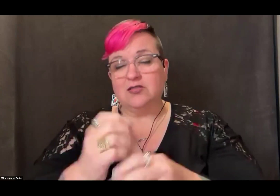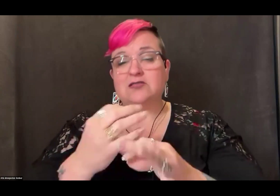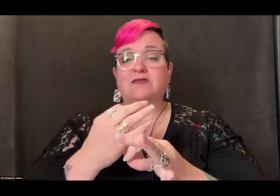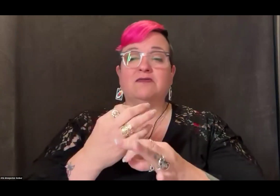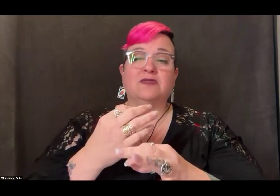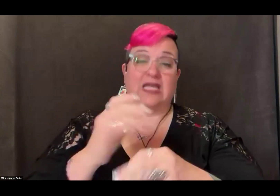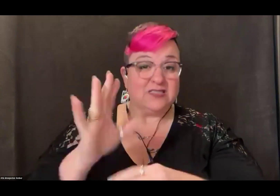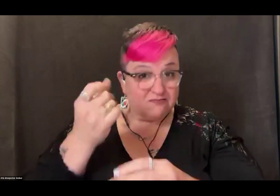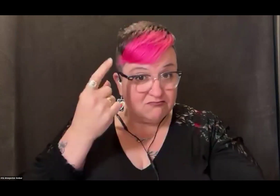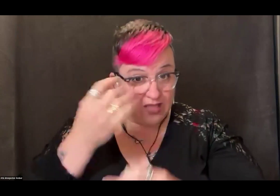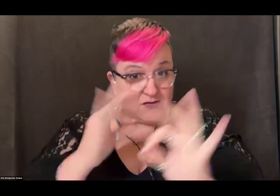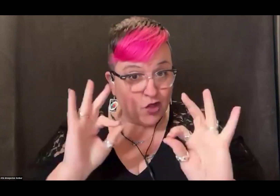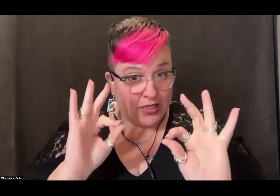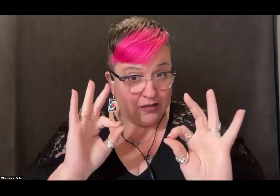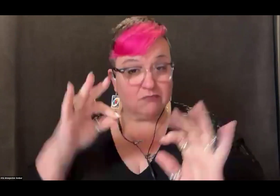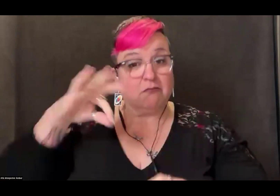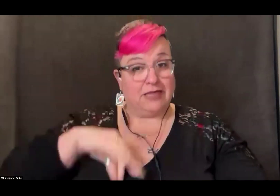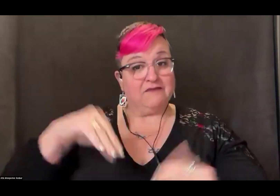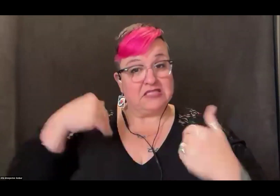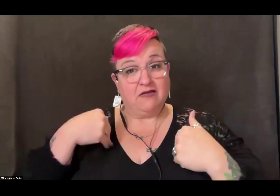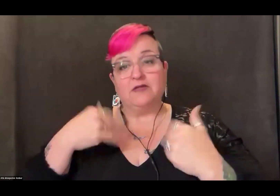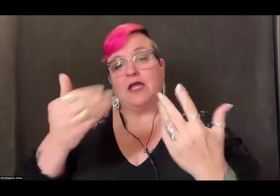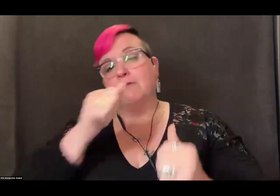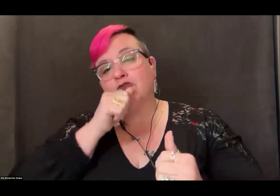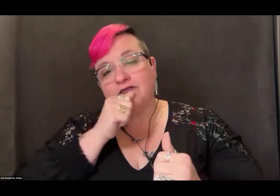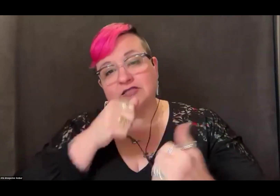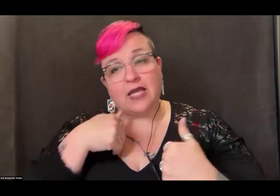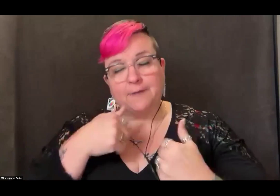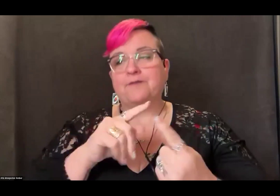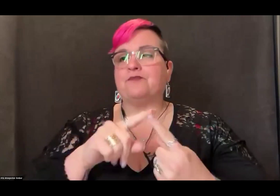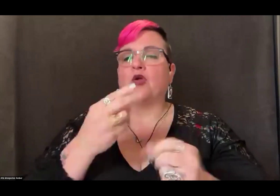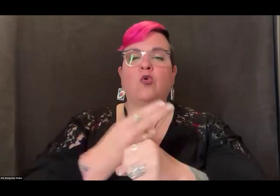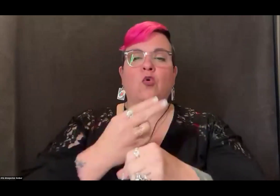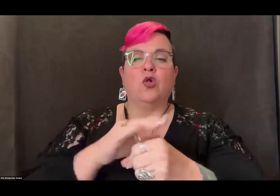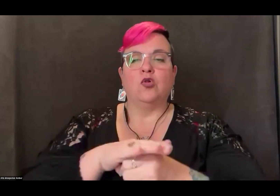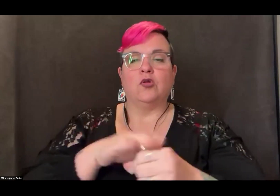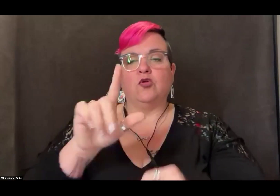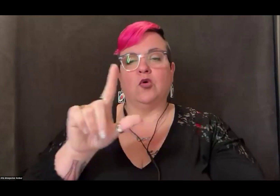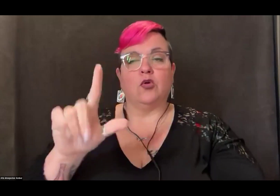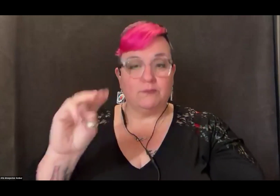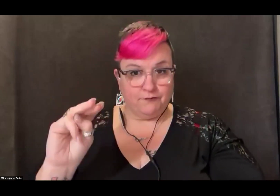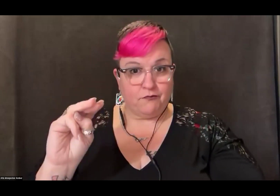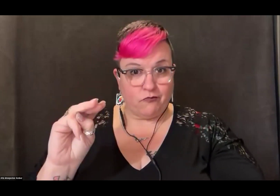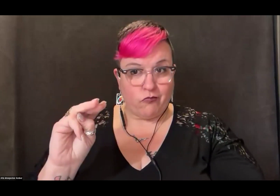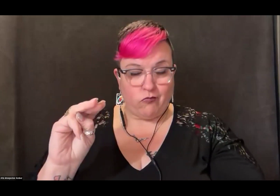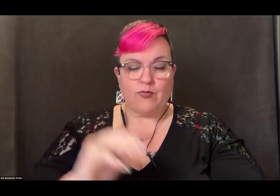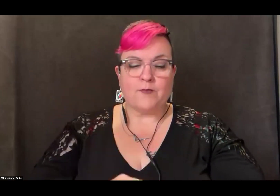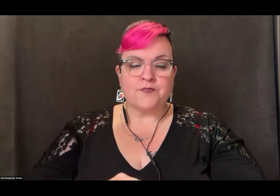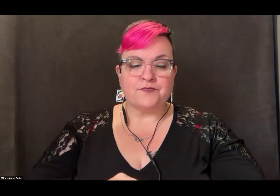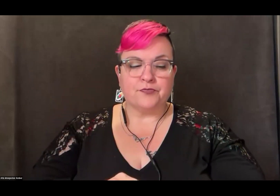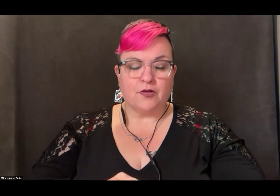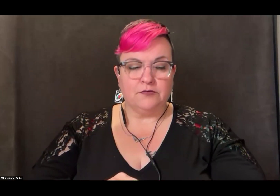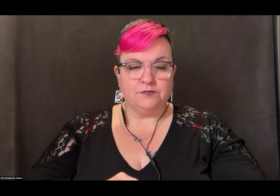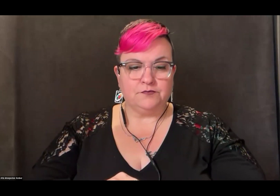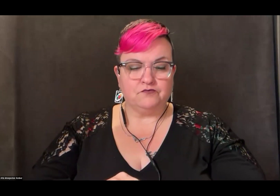free, and there's benefits with that, such as privacy. You use your local language model on your computer. Um,